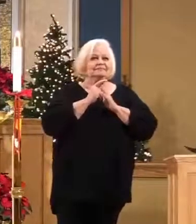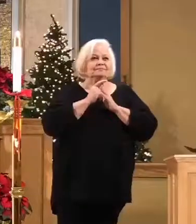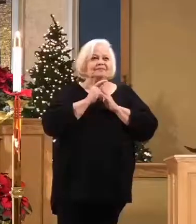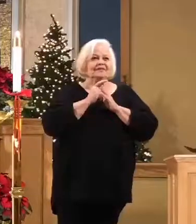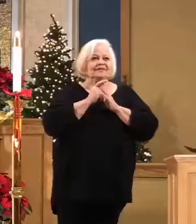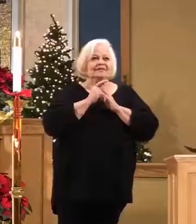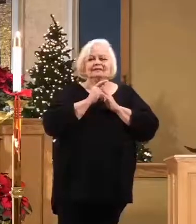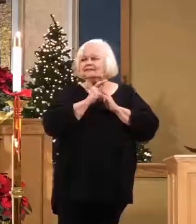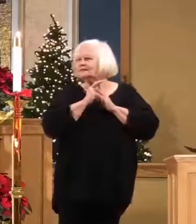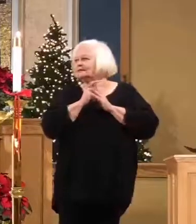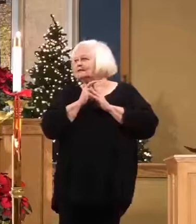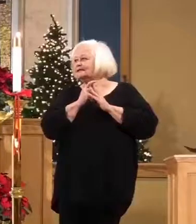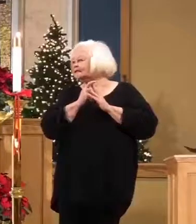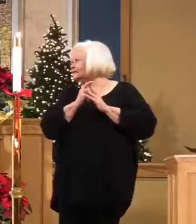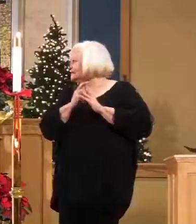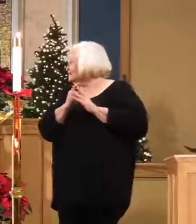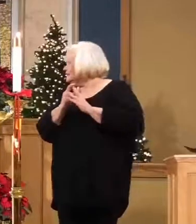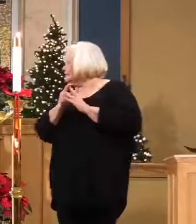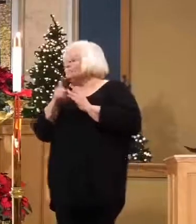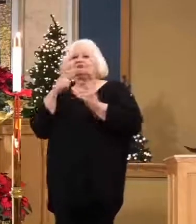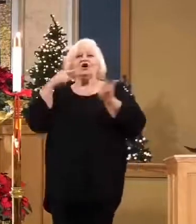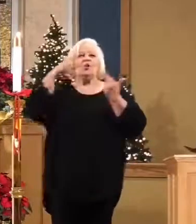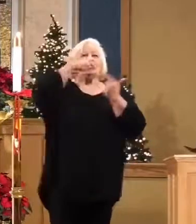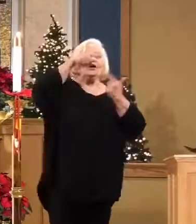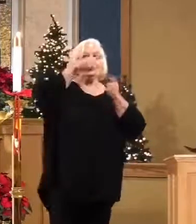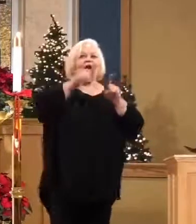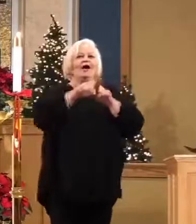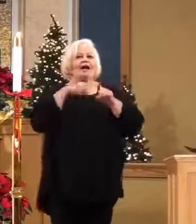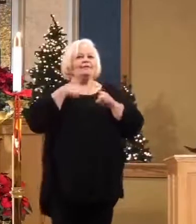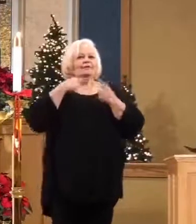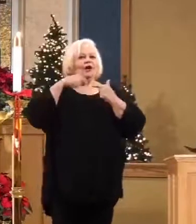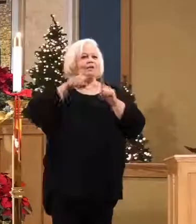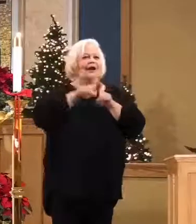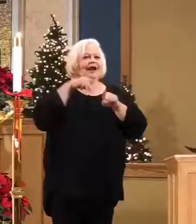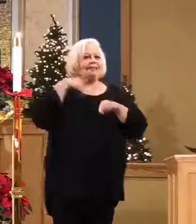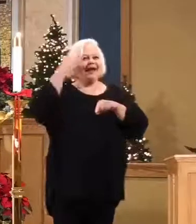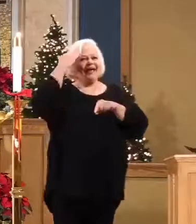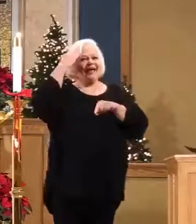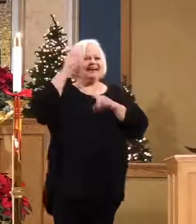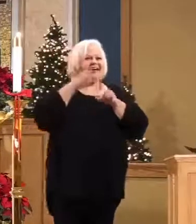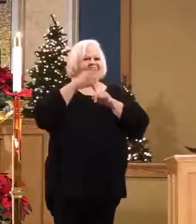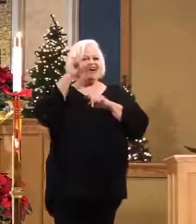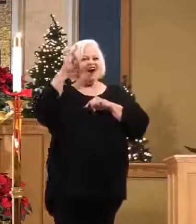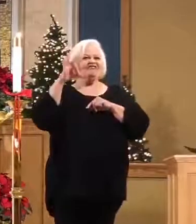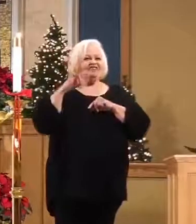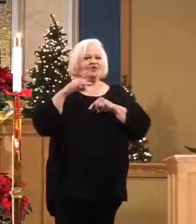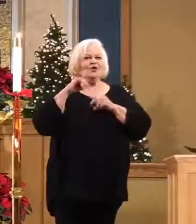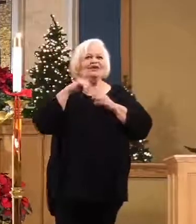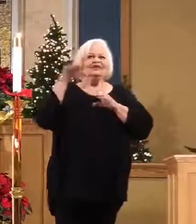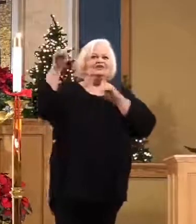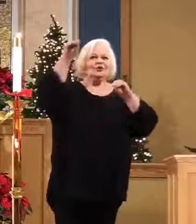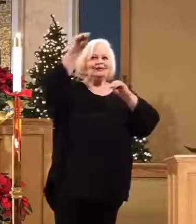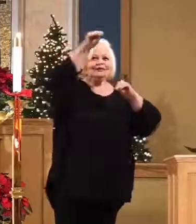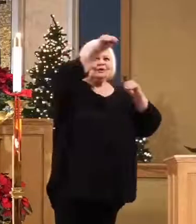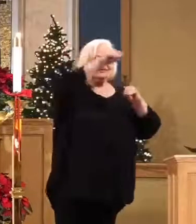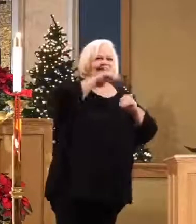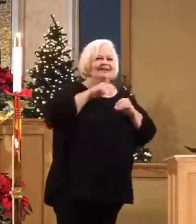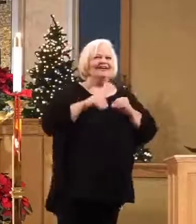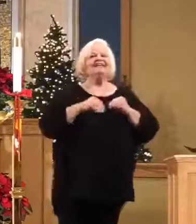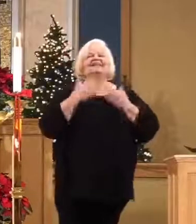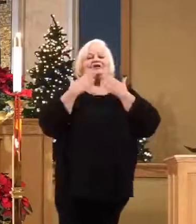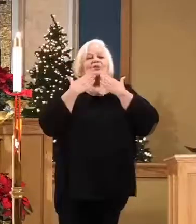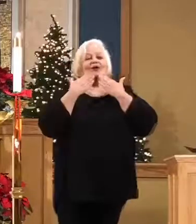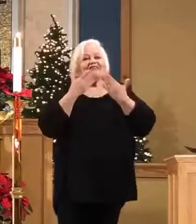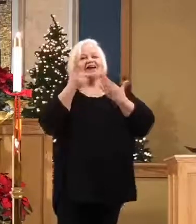Pastor Land is like these days, running around with my head cut off. So, there's that. And just thank you as well for your generosity and support